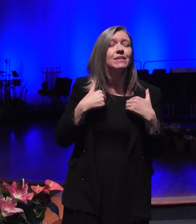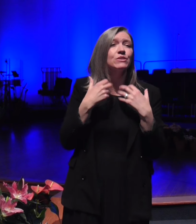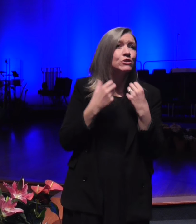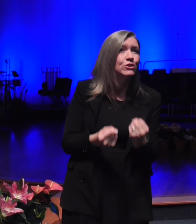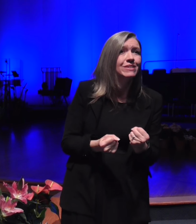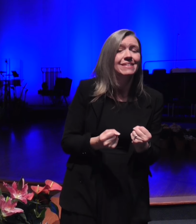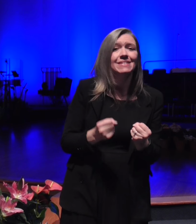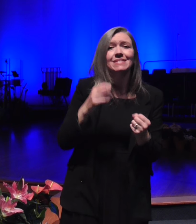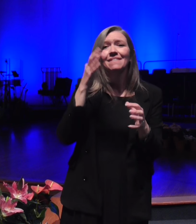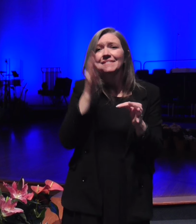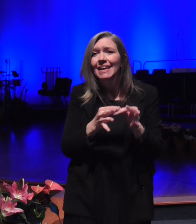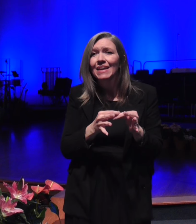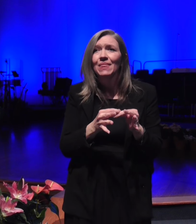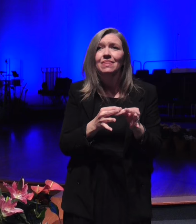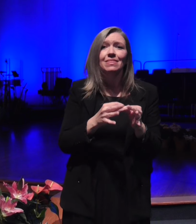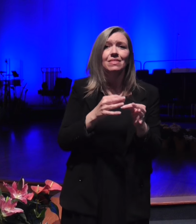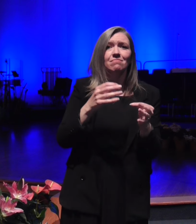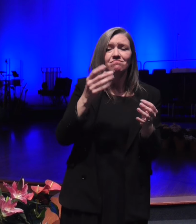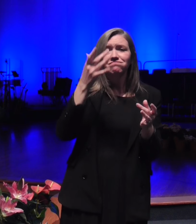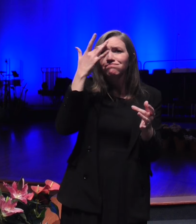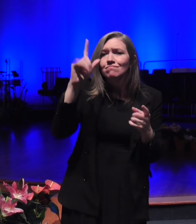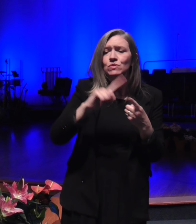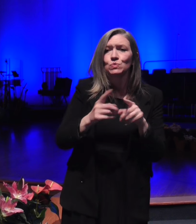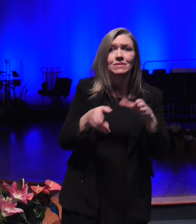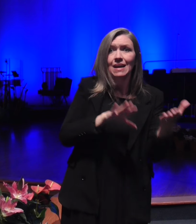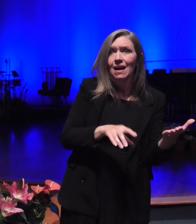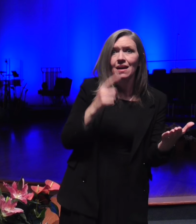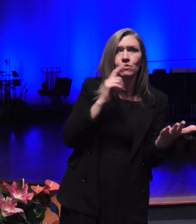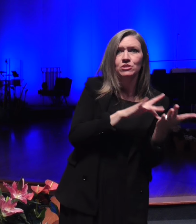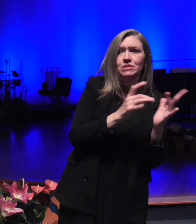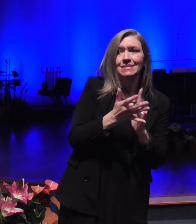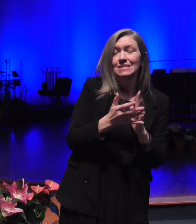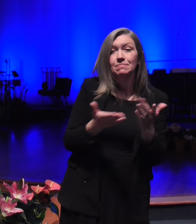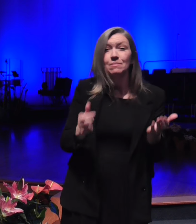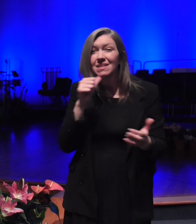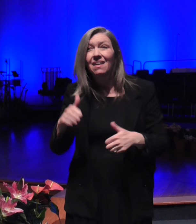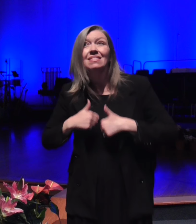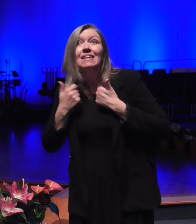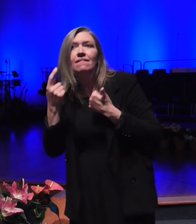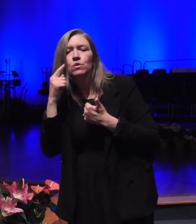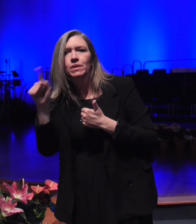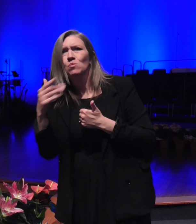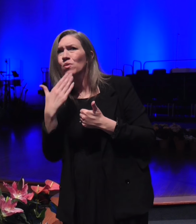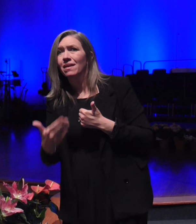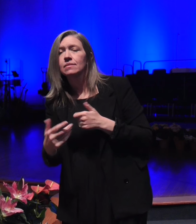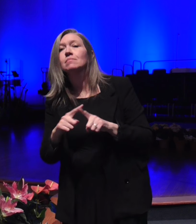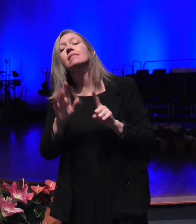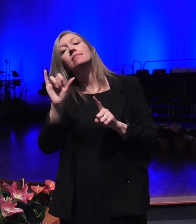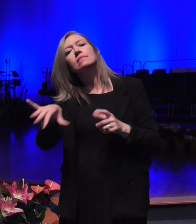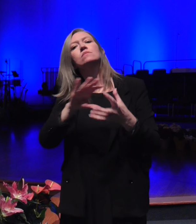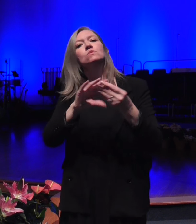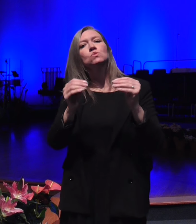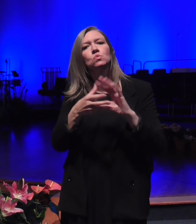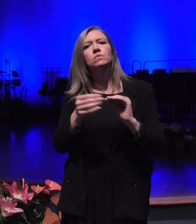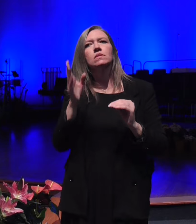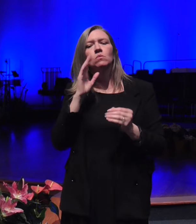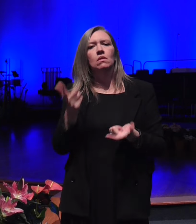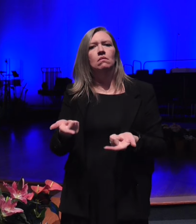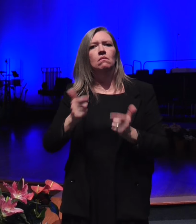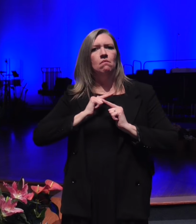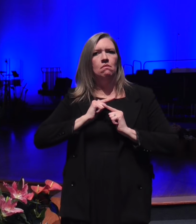to die for him, any more than we have ever managed to live for him very well either, his story will come true in us at